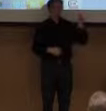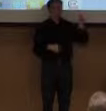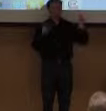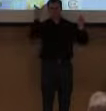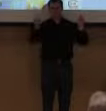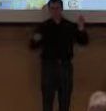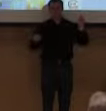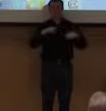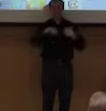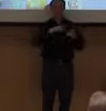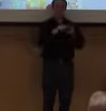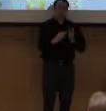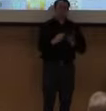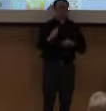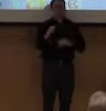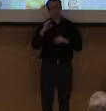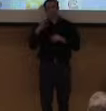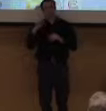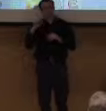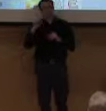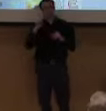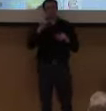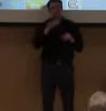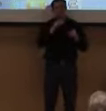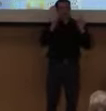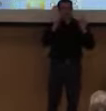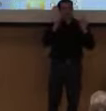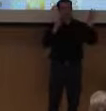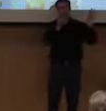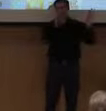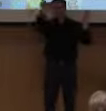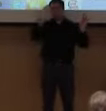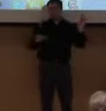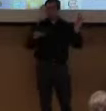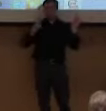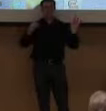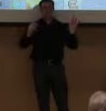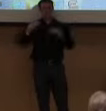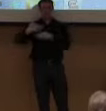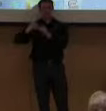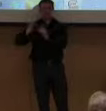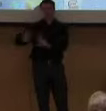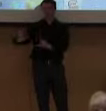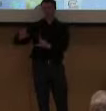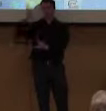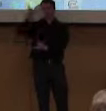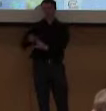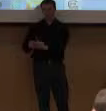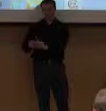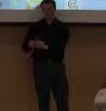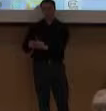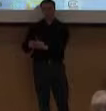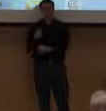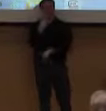or student activates that app, a chat window will open on the right side of the Hangout,